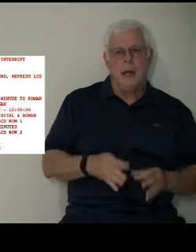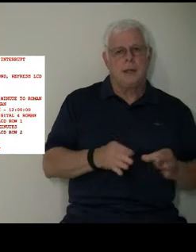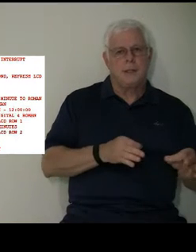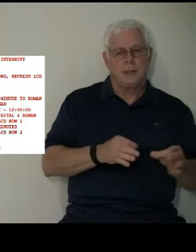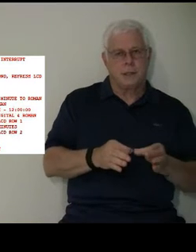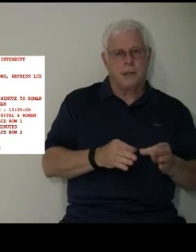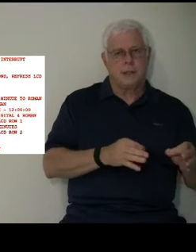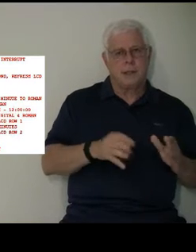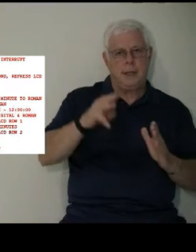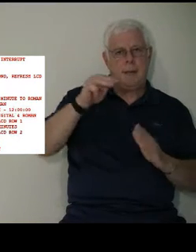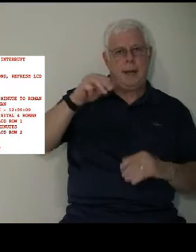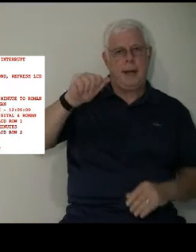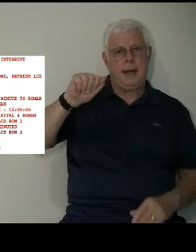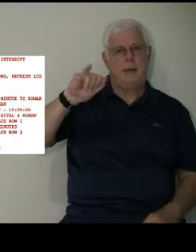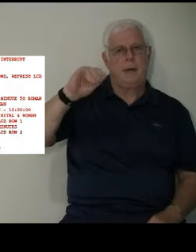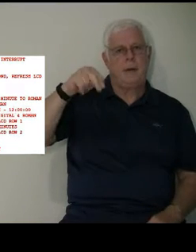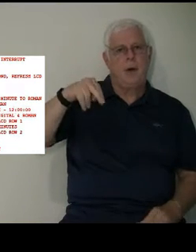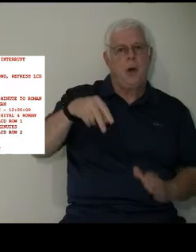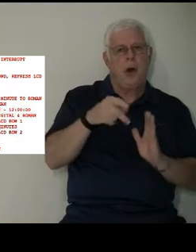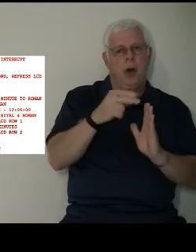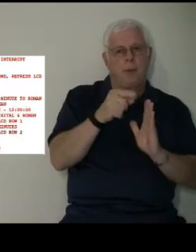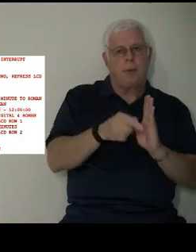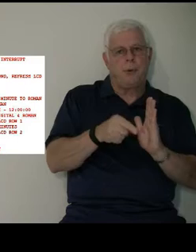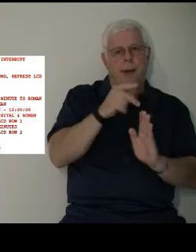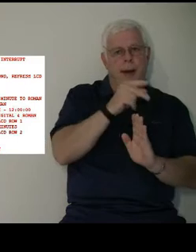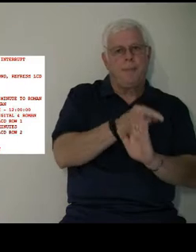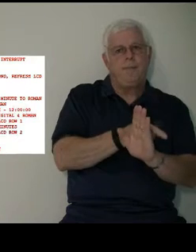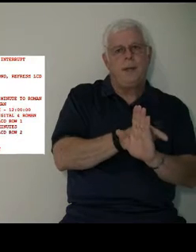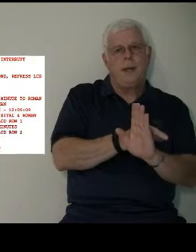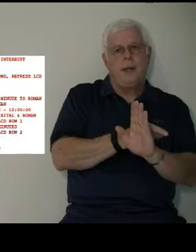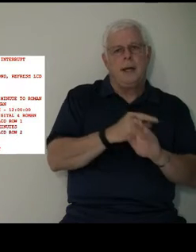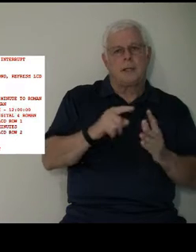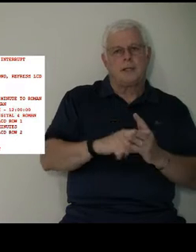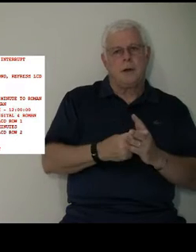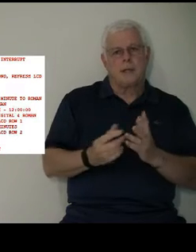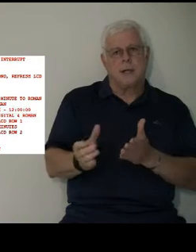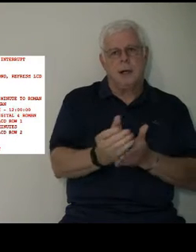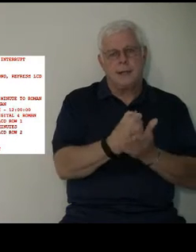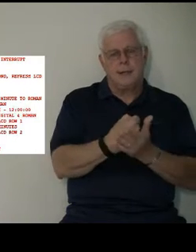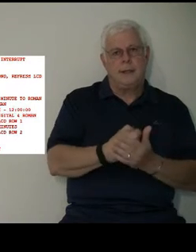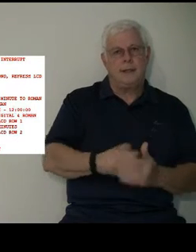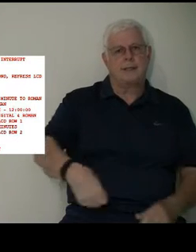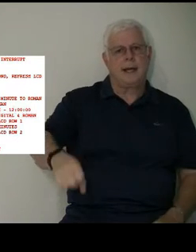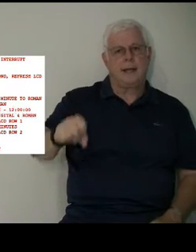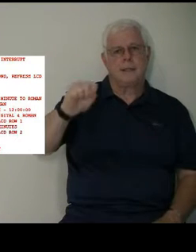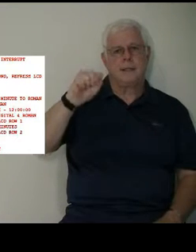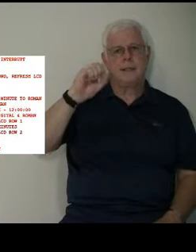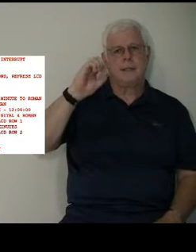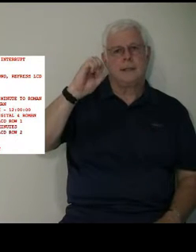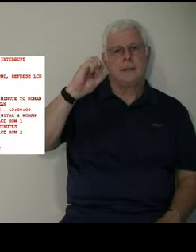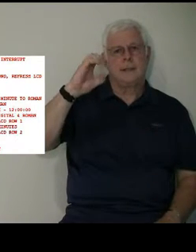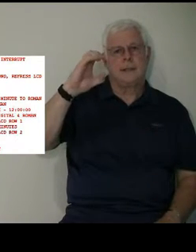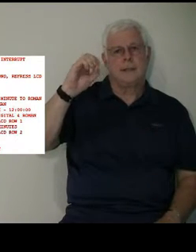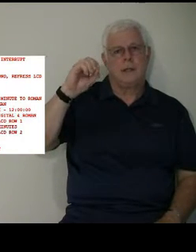Let's discuss the main program. It starts collecting the seconds